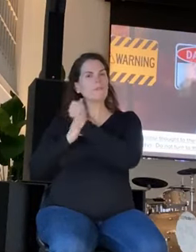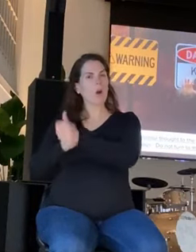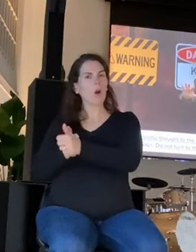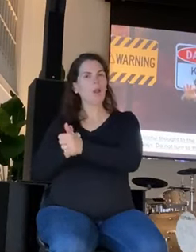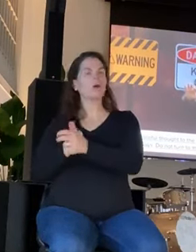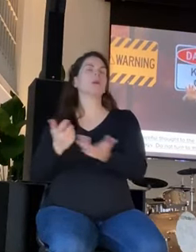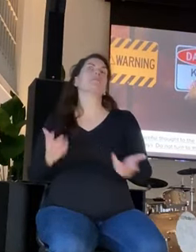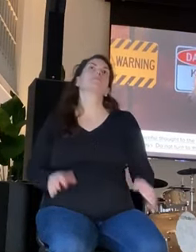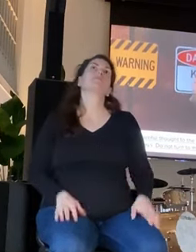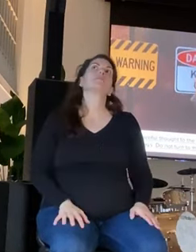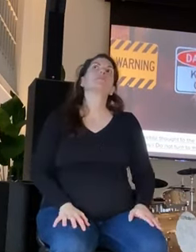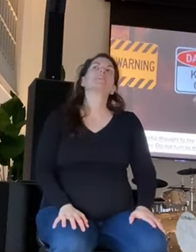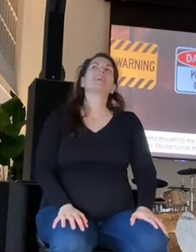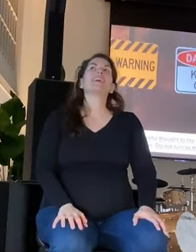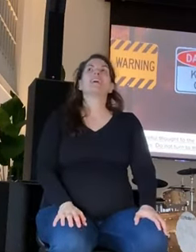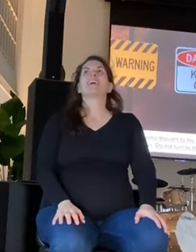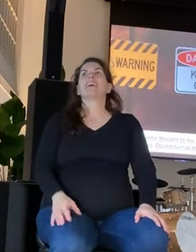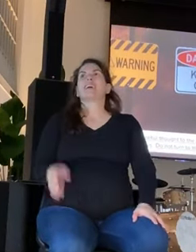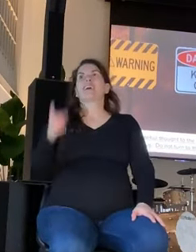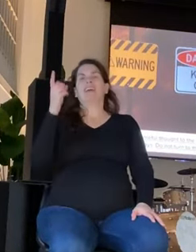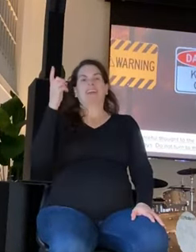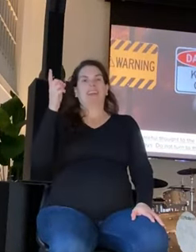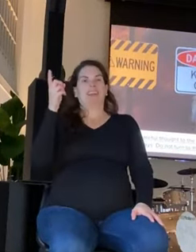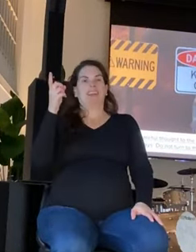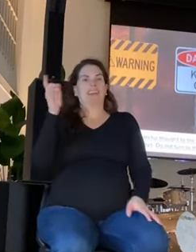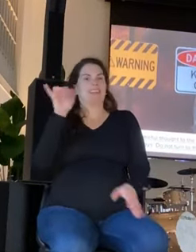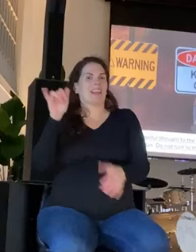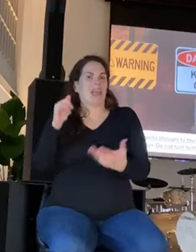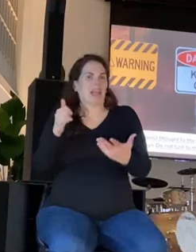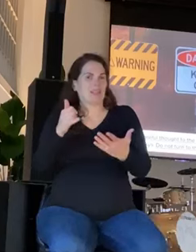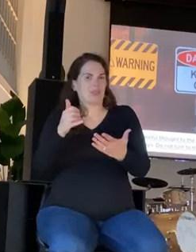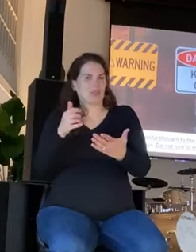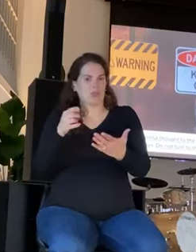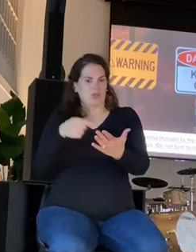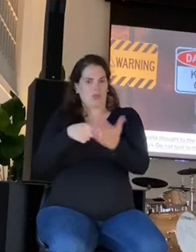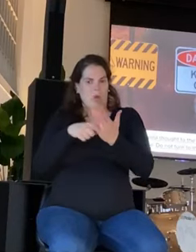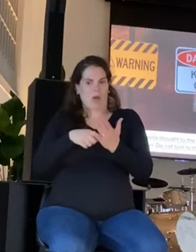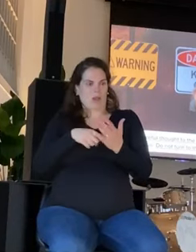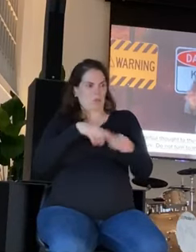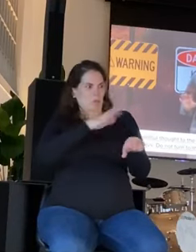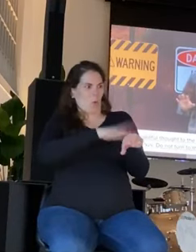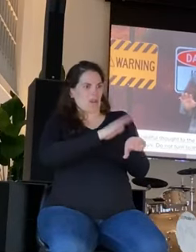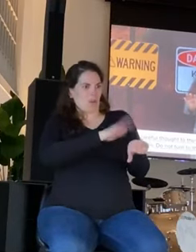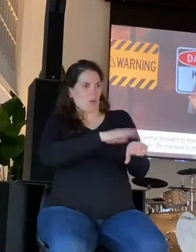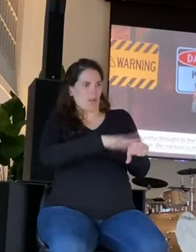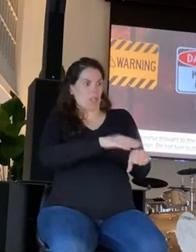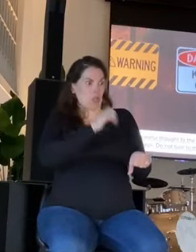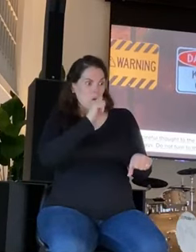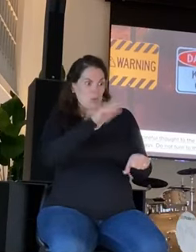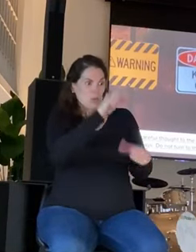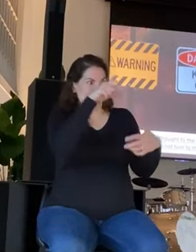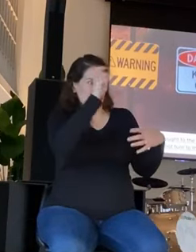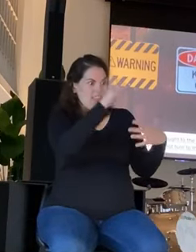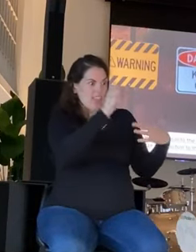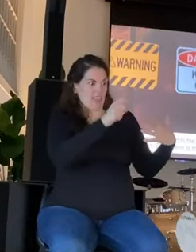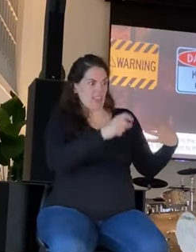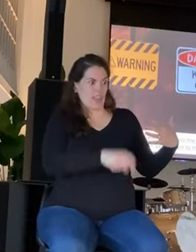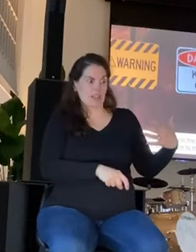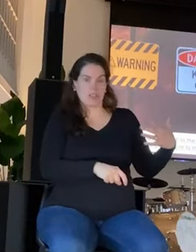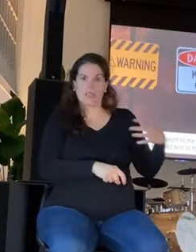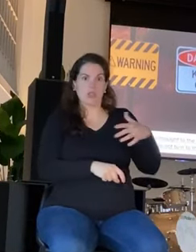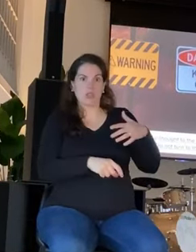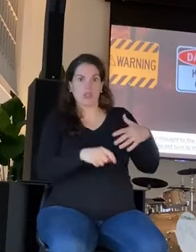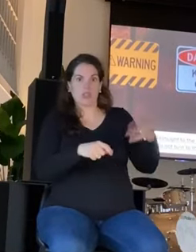steadfast. It's like he's actually posting warning signs for us. It's like he's saying, don't go that